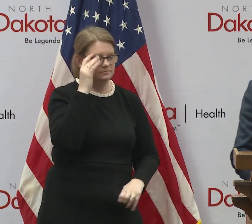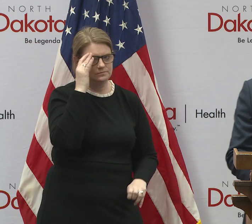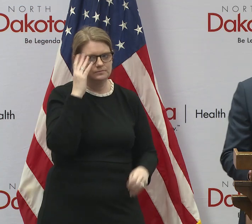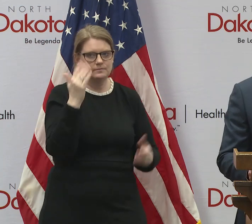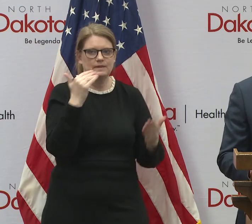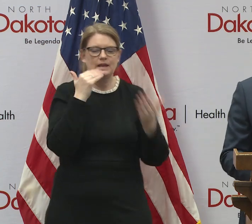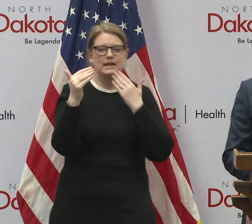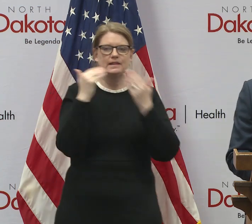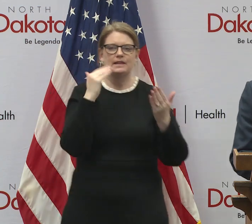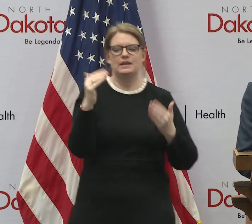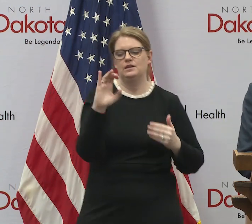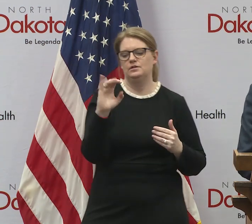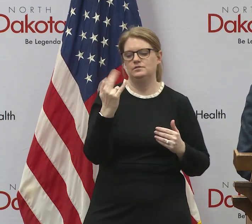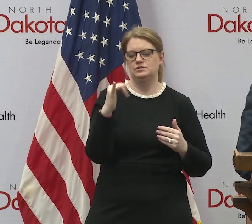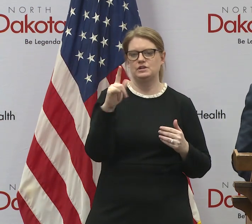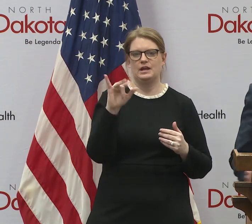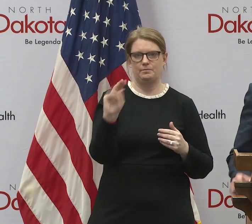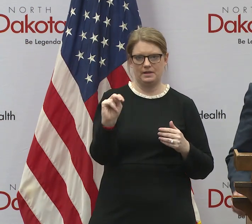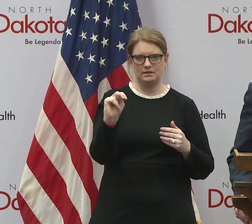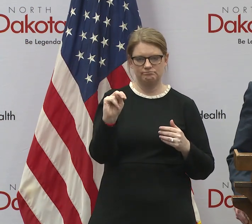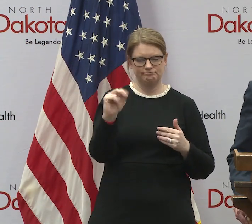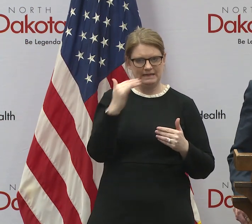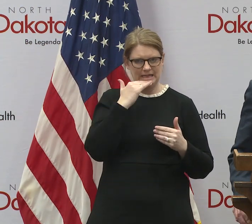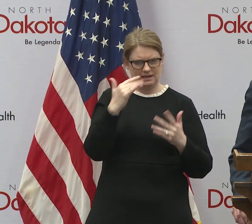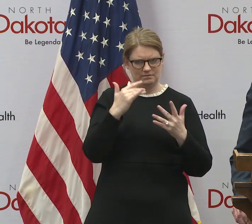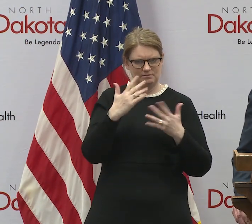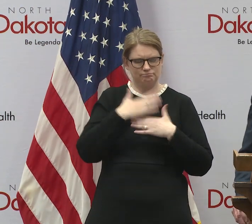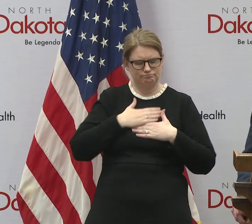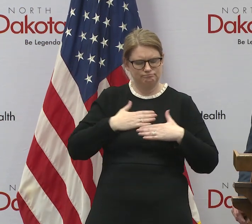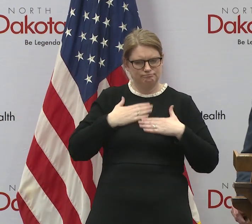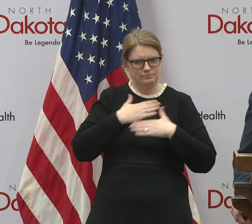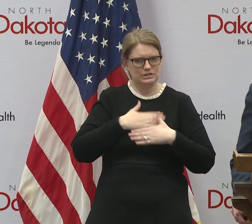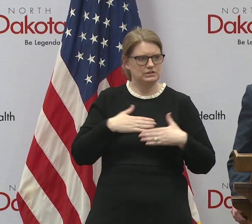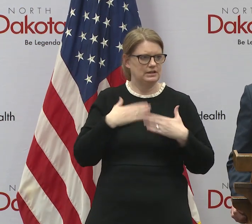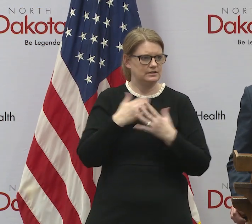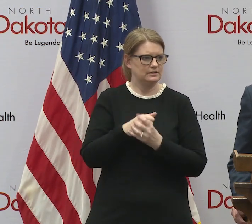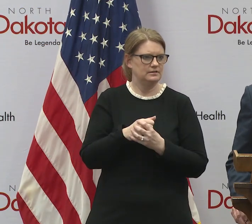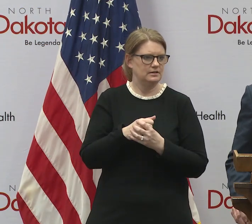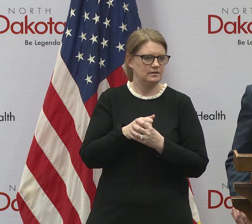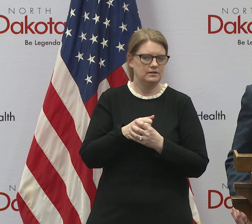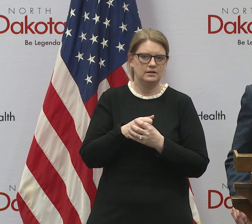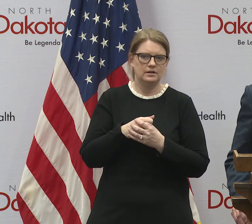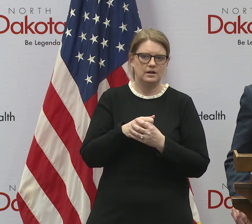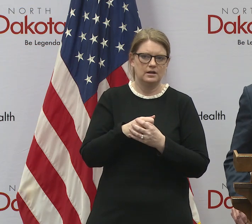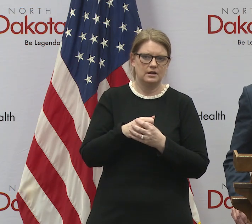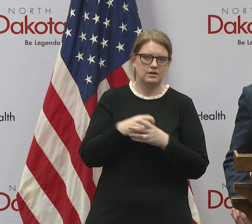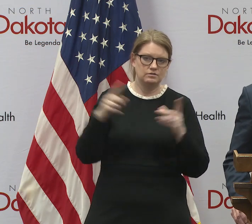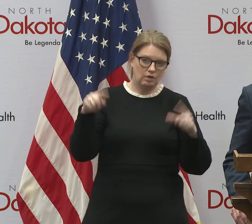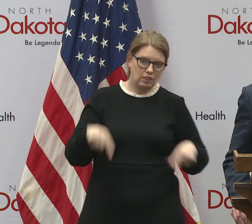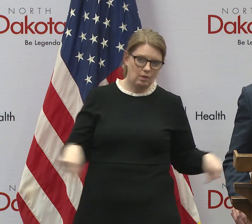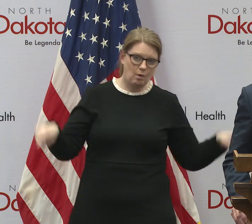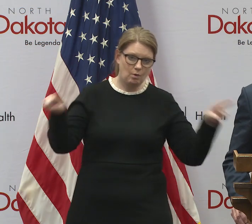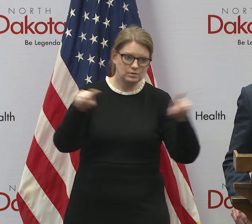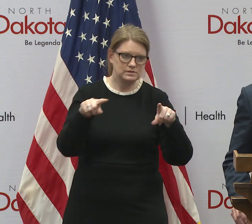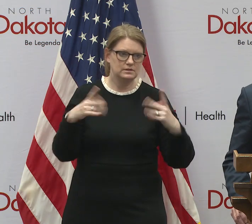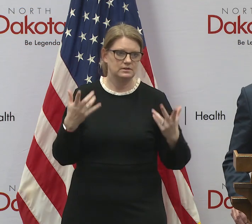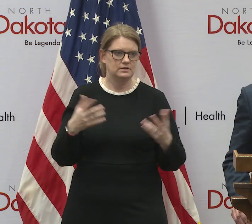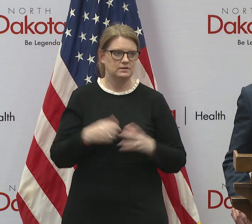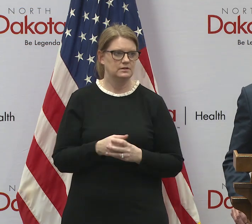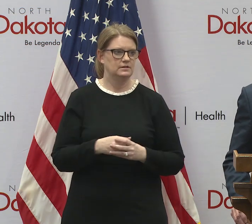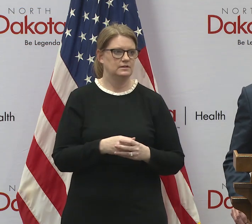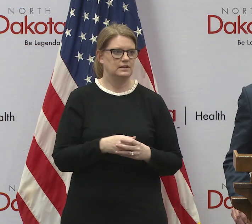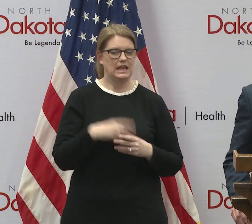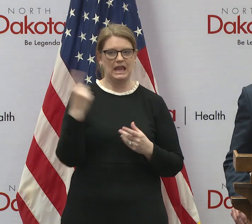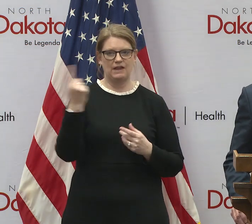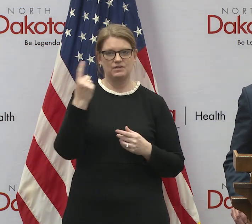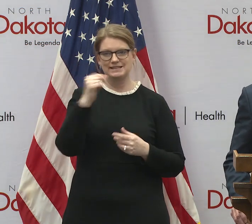Thank you, Chaplain. Appreciate that very much. And again, to those out there, again, ask